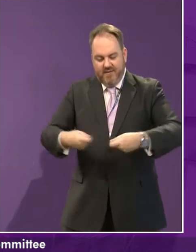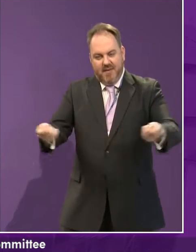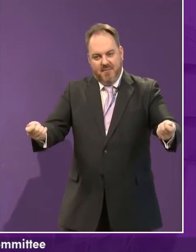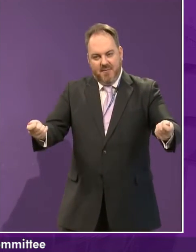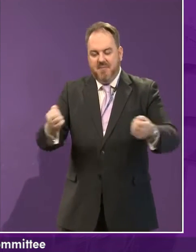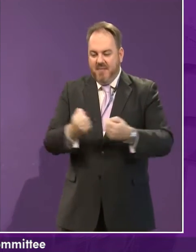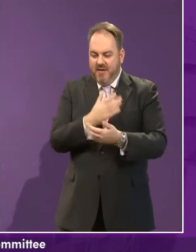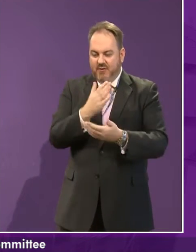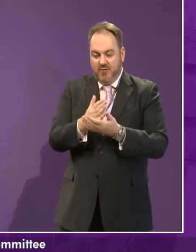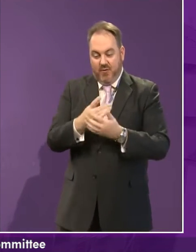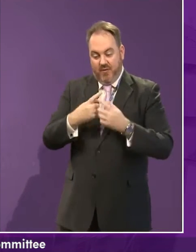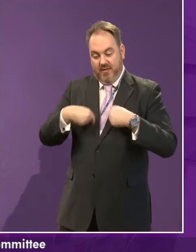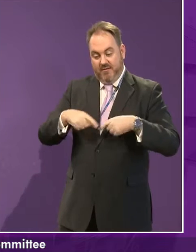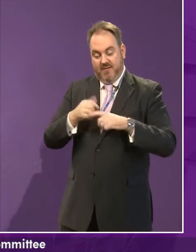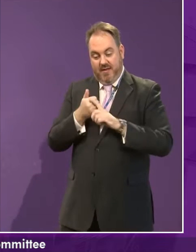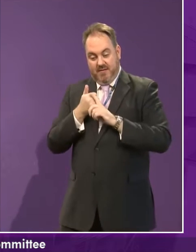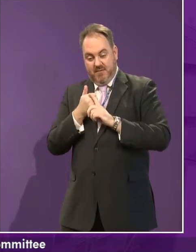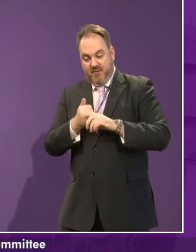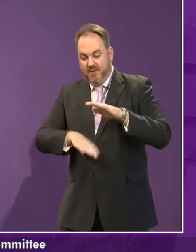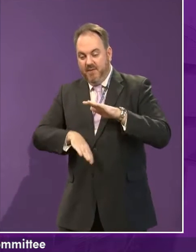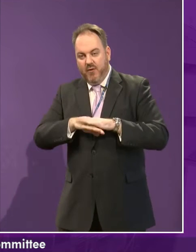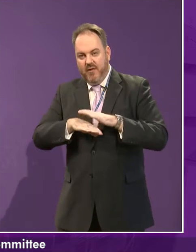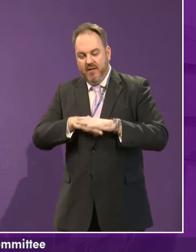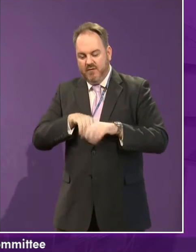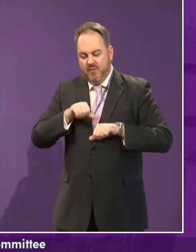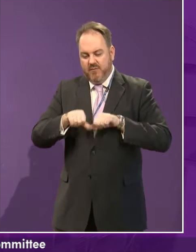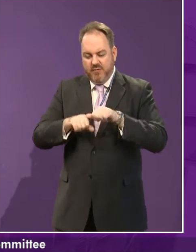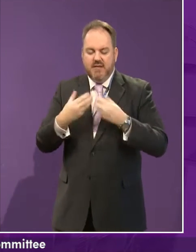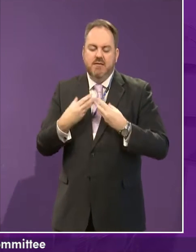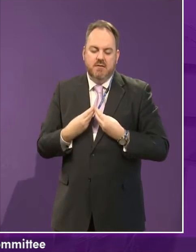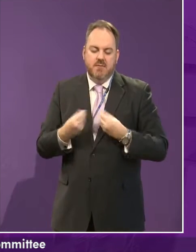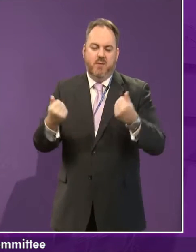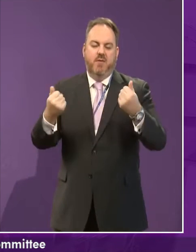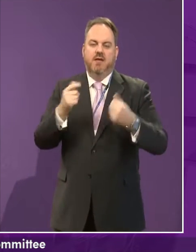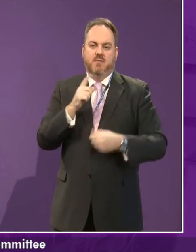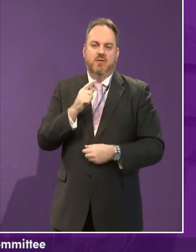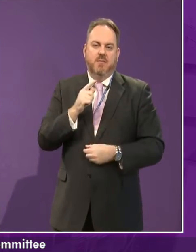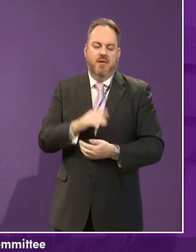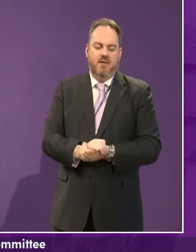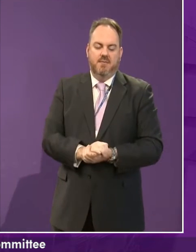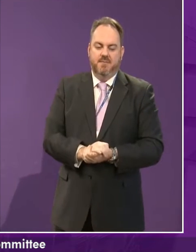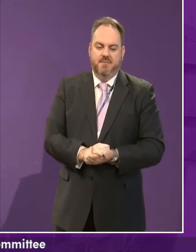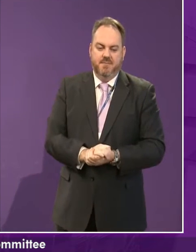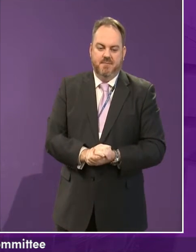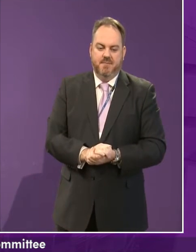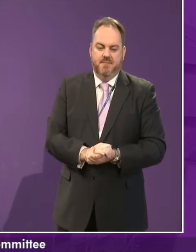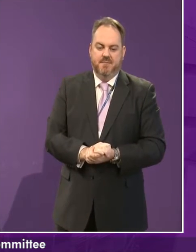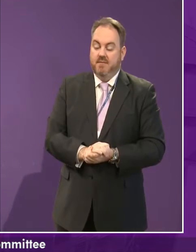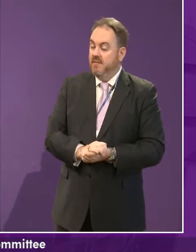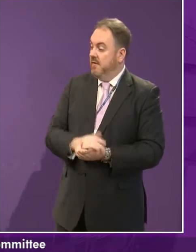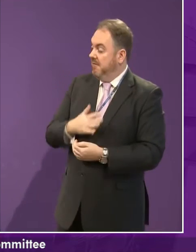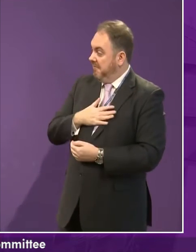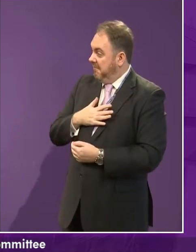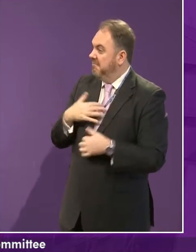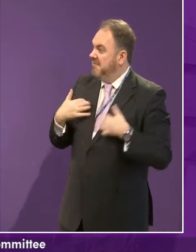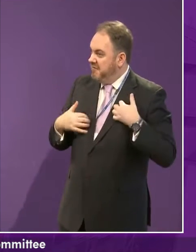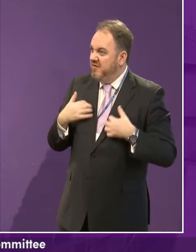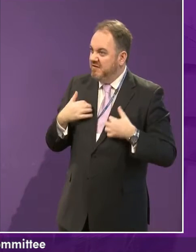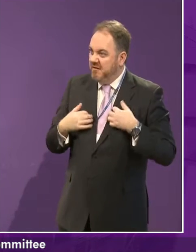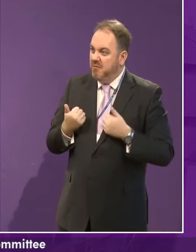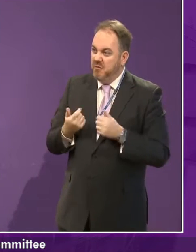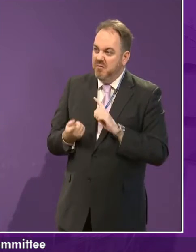at the back end, to try and ensure that it's doing its job. Okay, that's very reassuring. Does anyone else want to